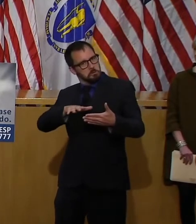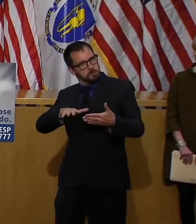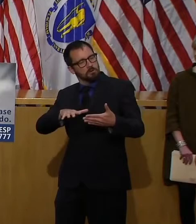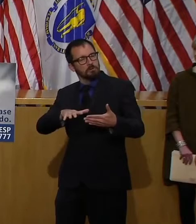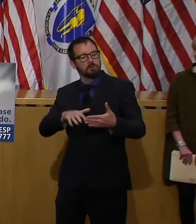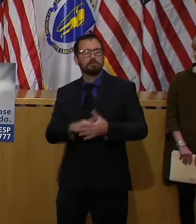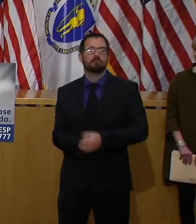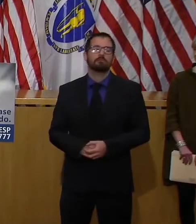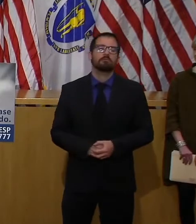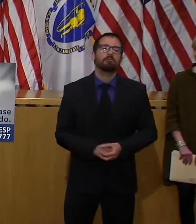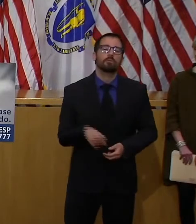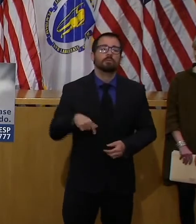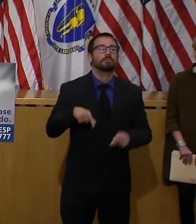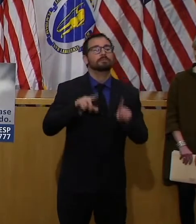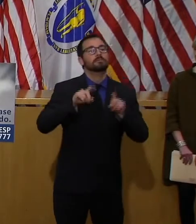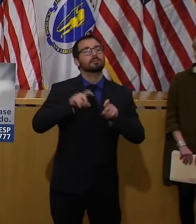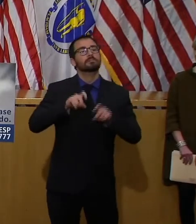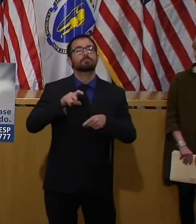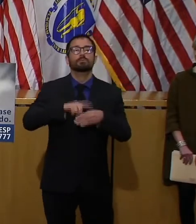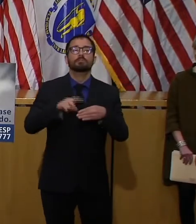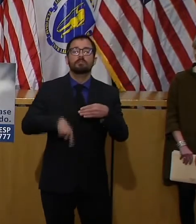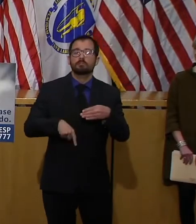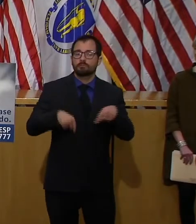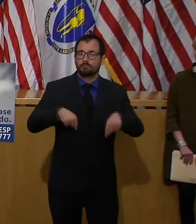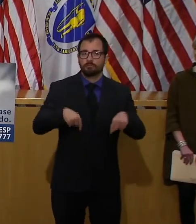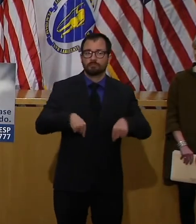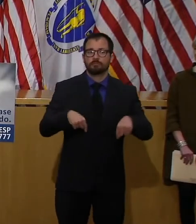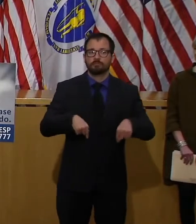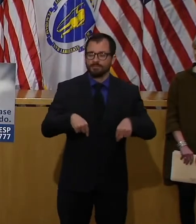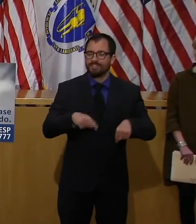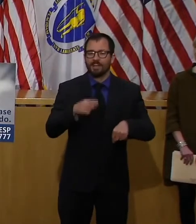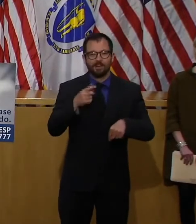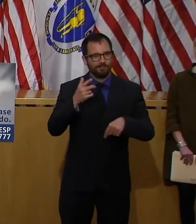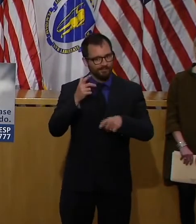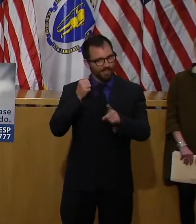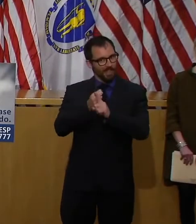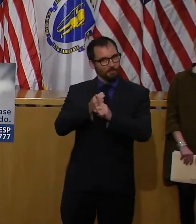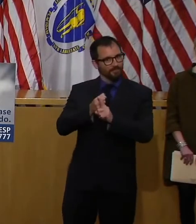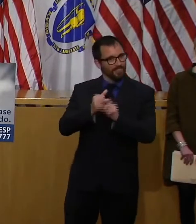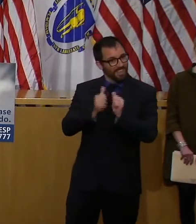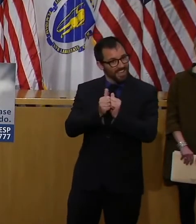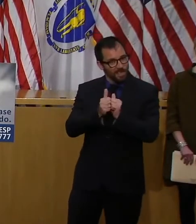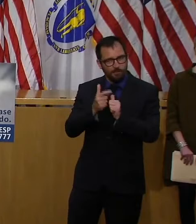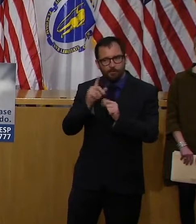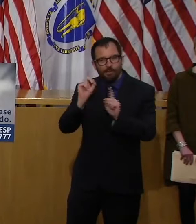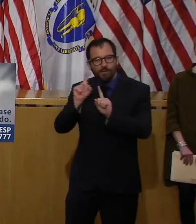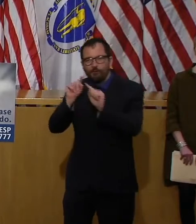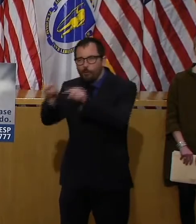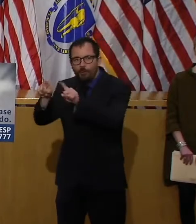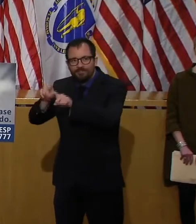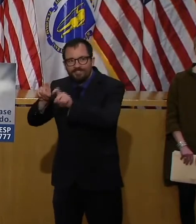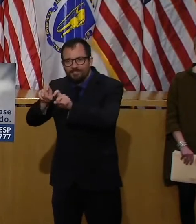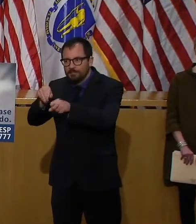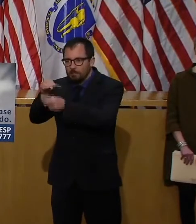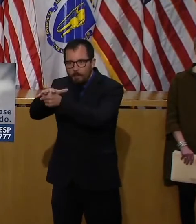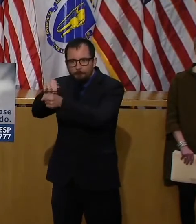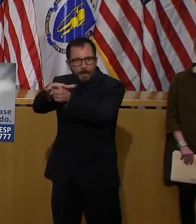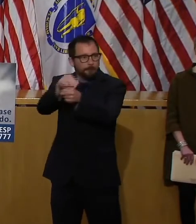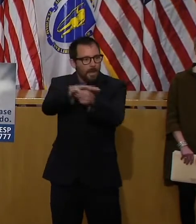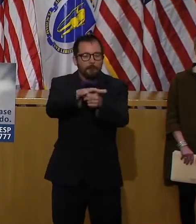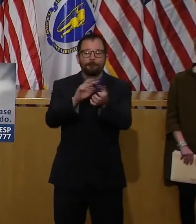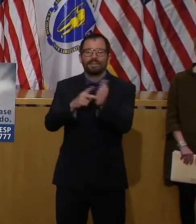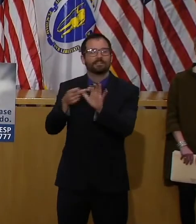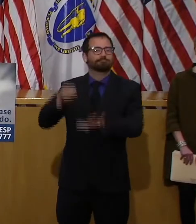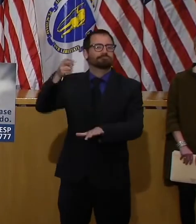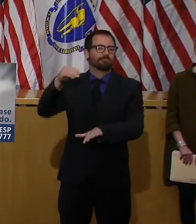we test and who we test. And we do need to remember that that has a lot to do, in some cases, with the